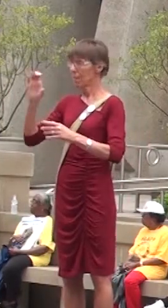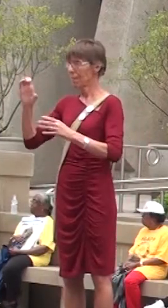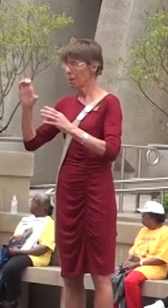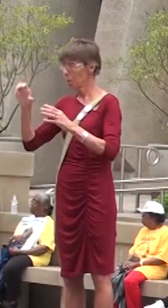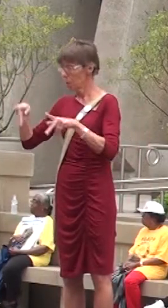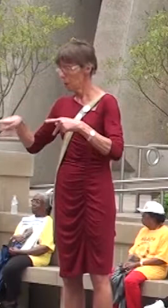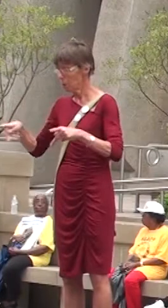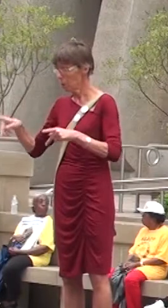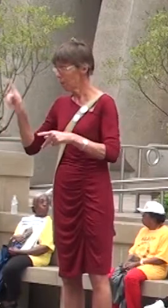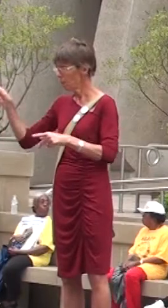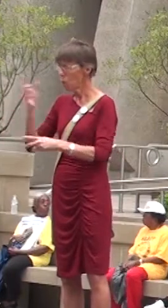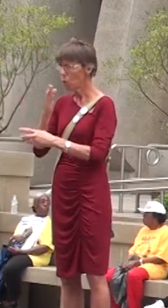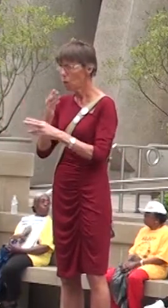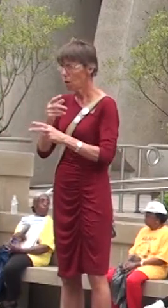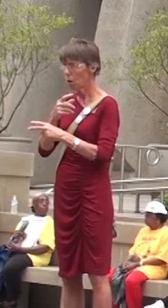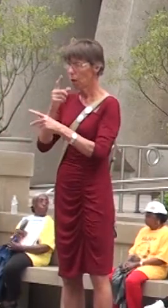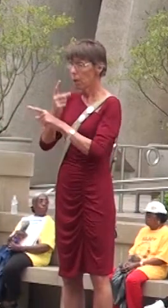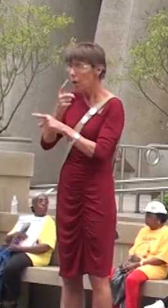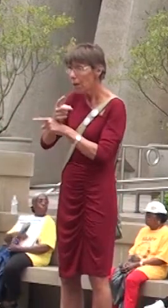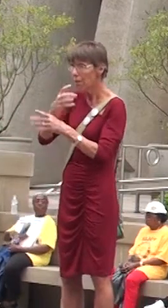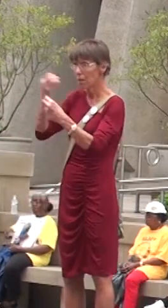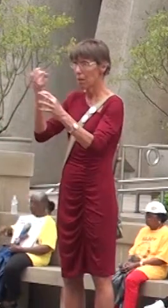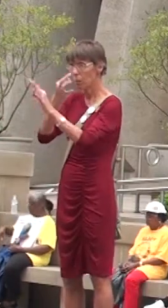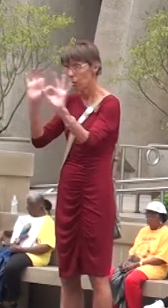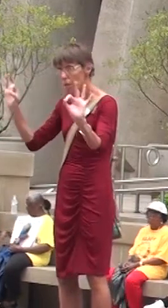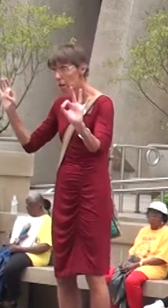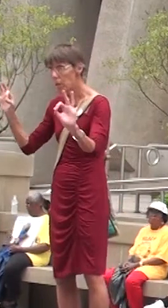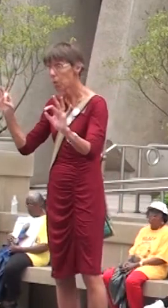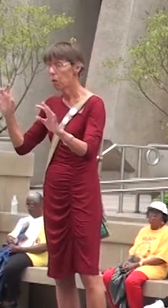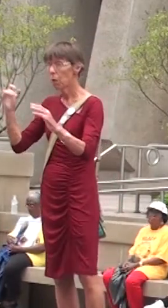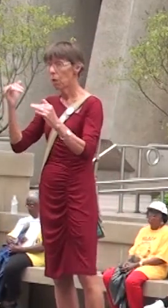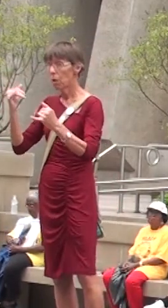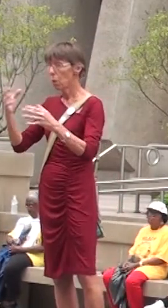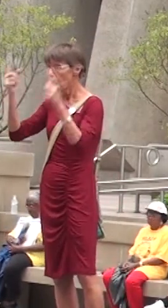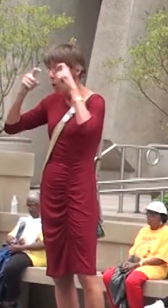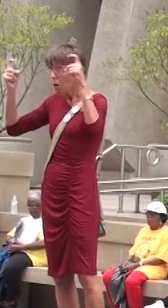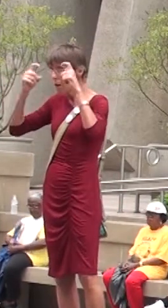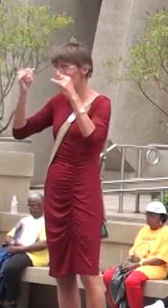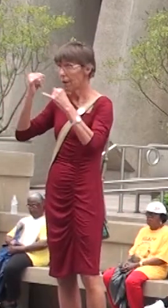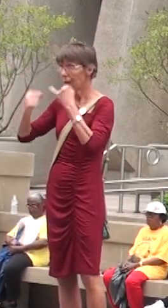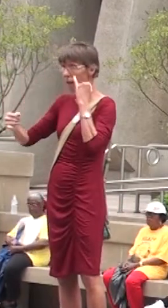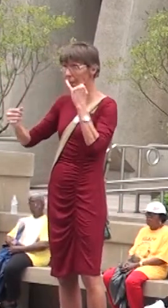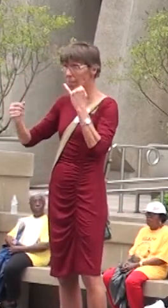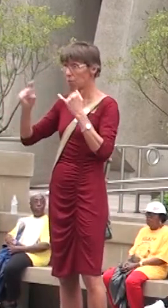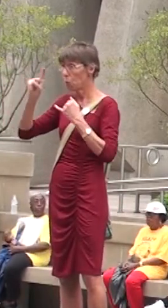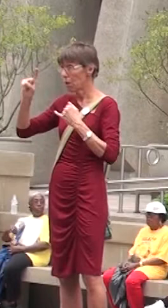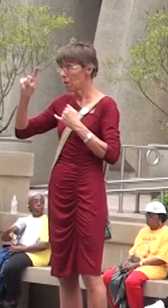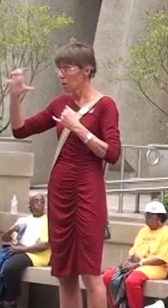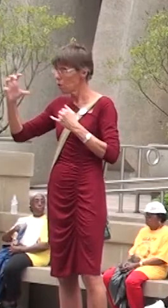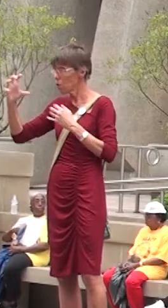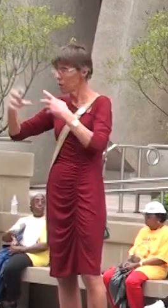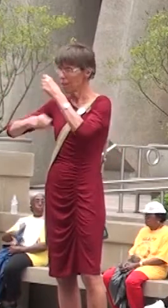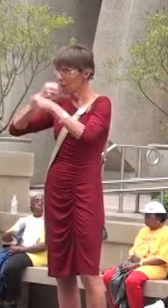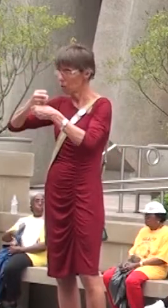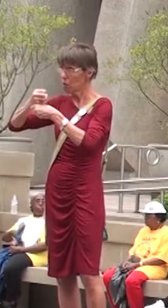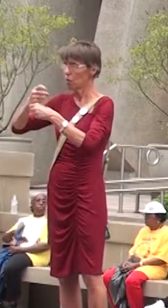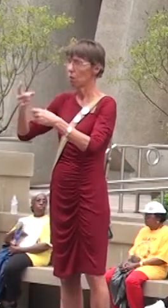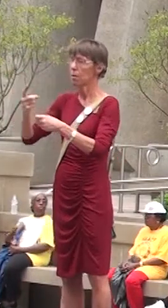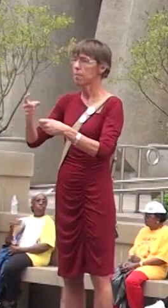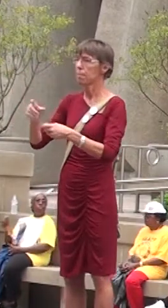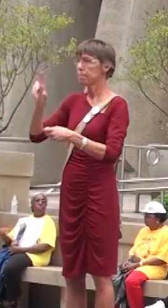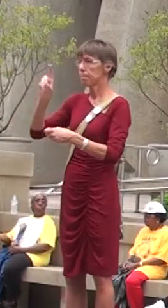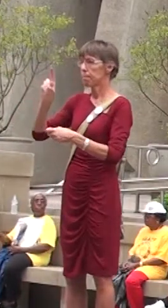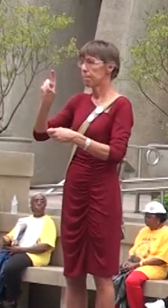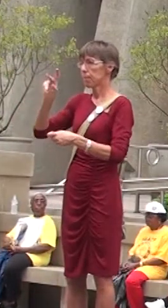for and won over the last half-century. They denied health care coverage through Medicaid expansion to